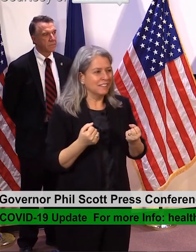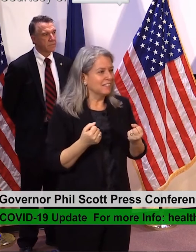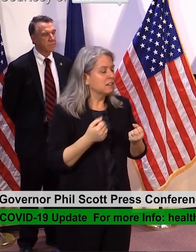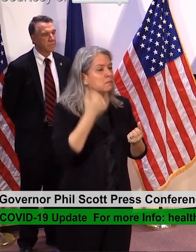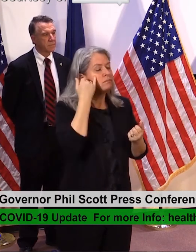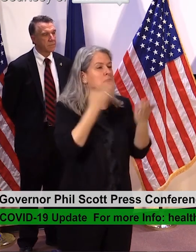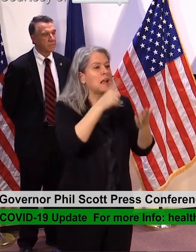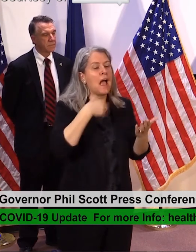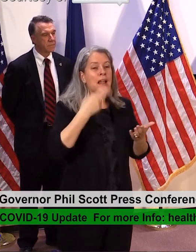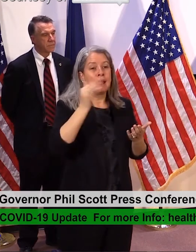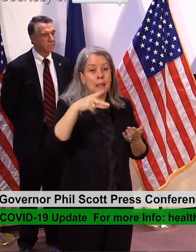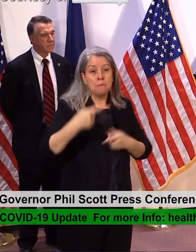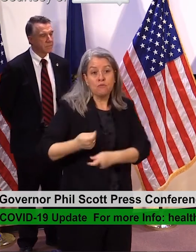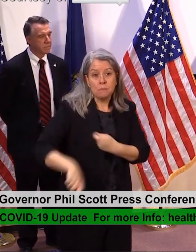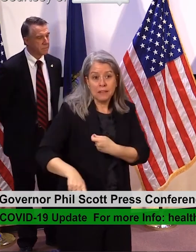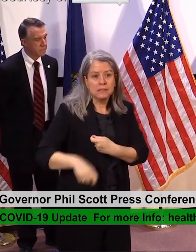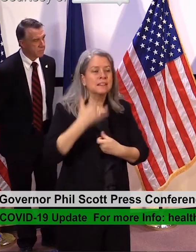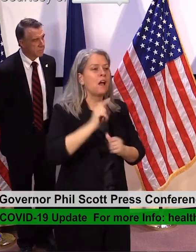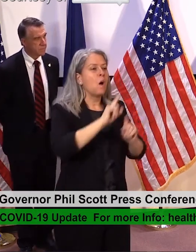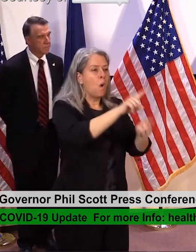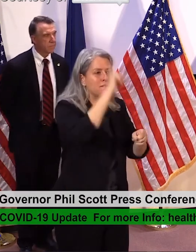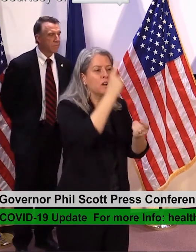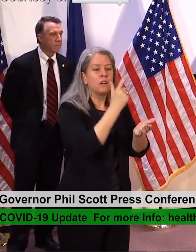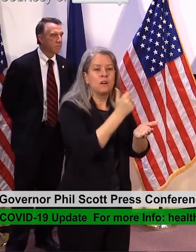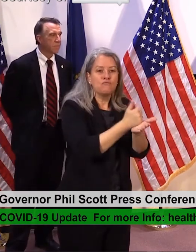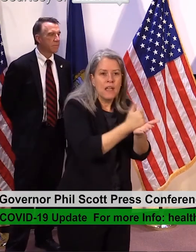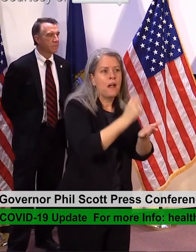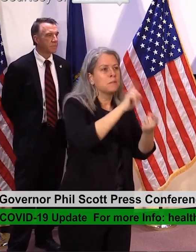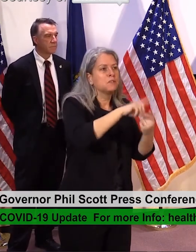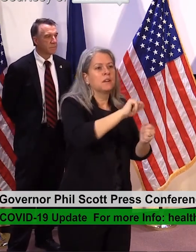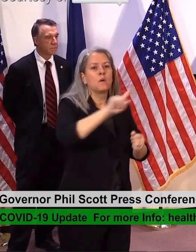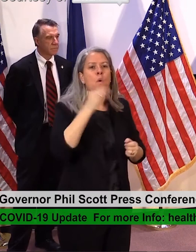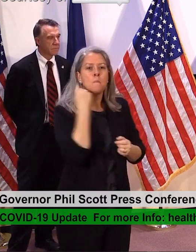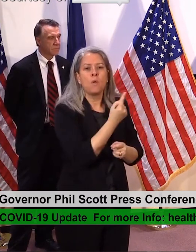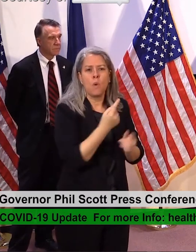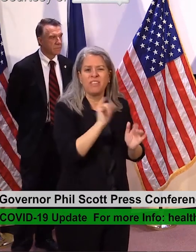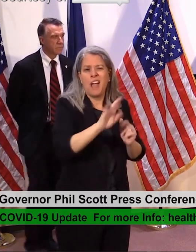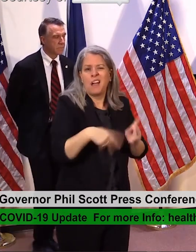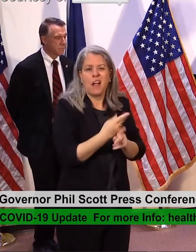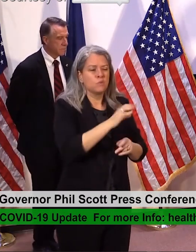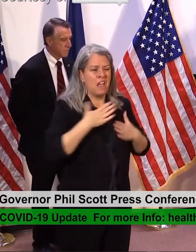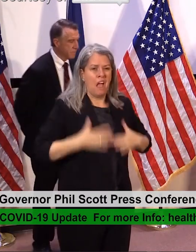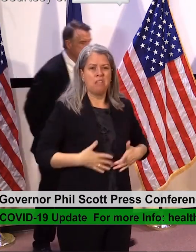population. So at this point in time, not as concerned.